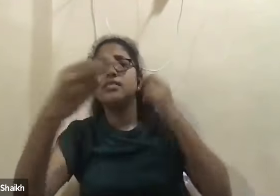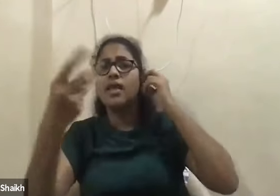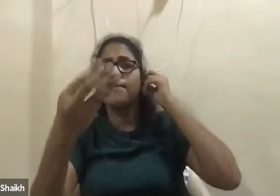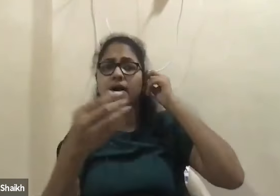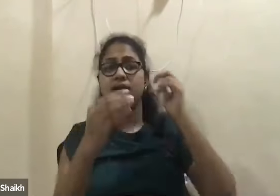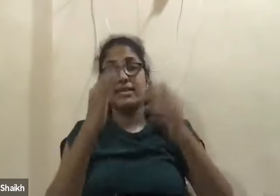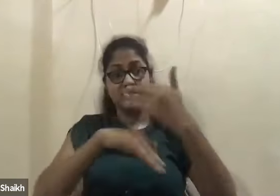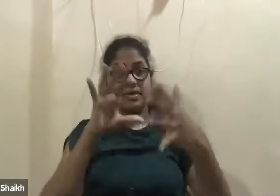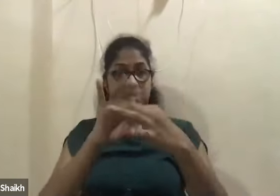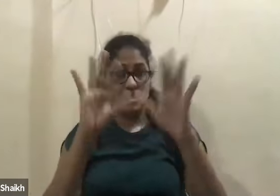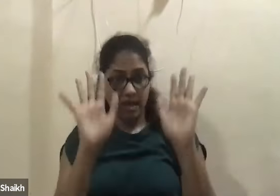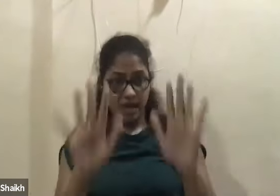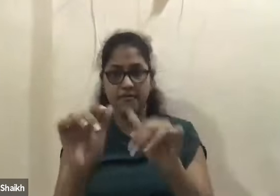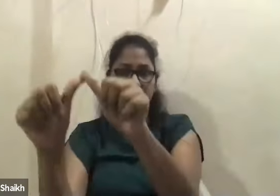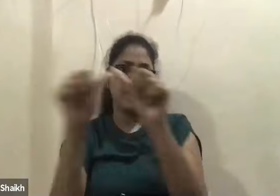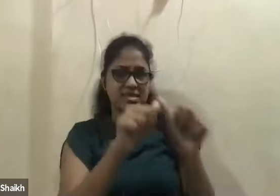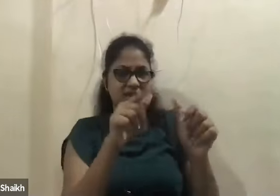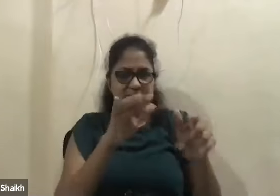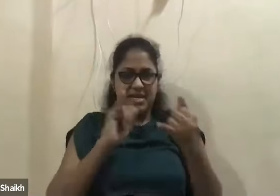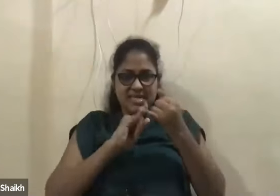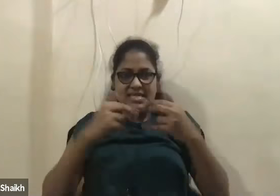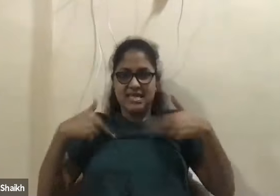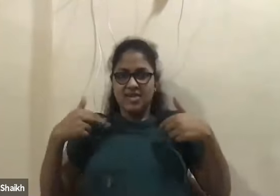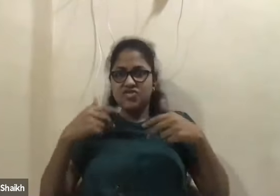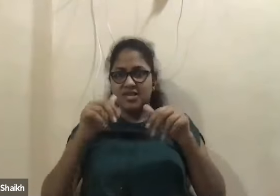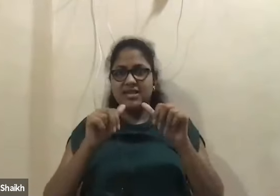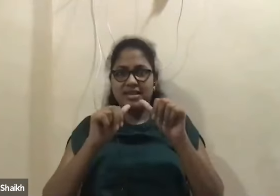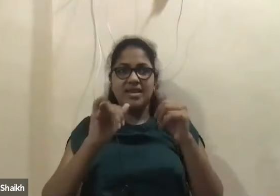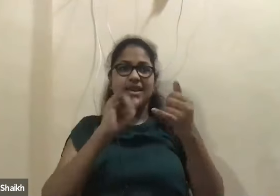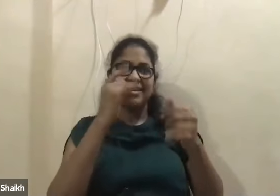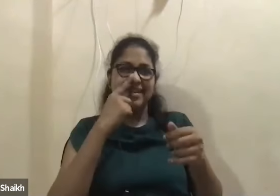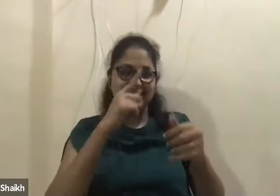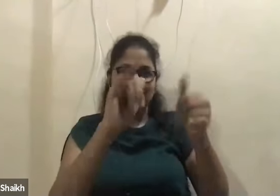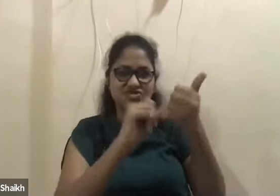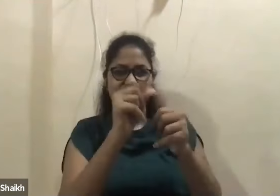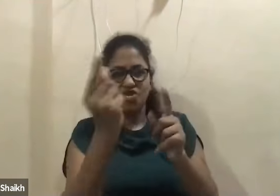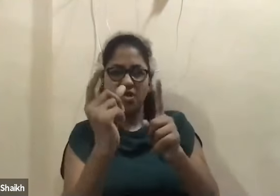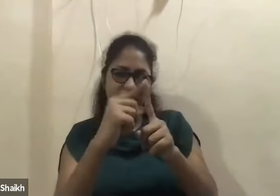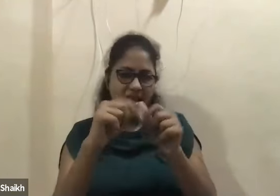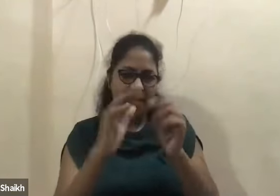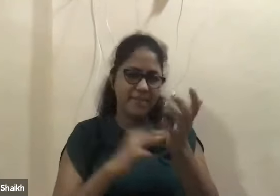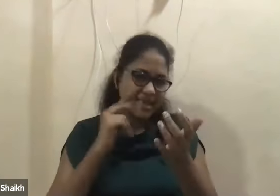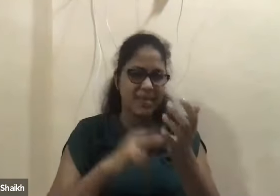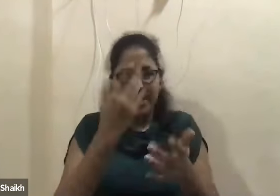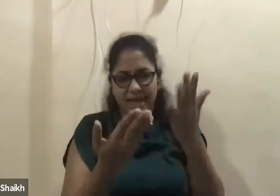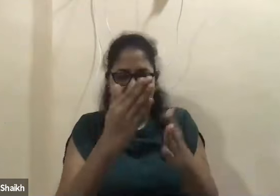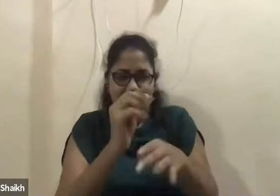you that, though I think I can answer Saudamini that a little later. Let me open